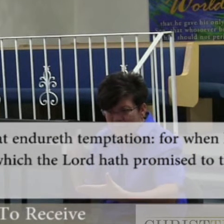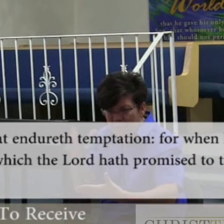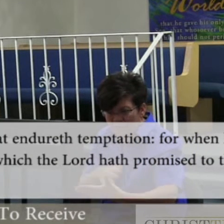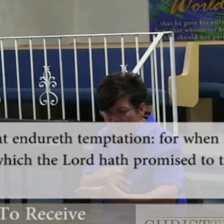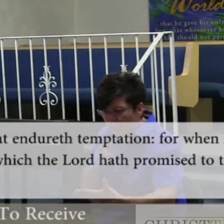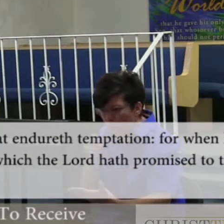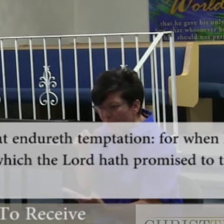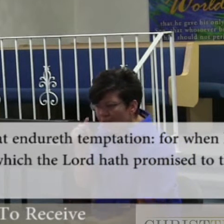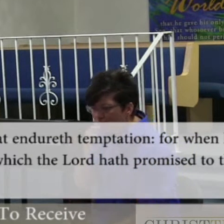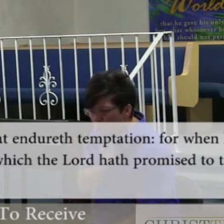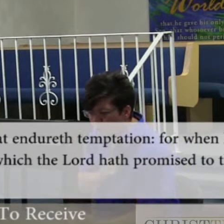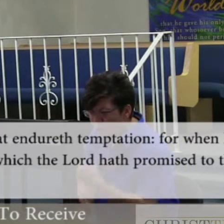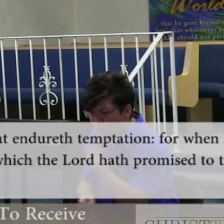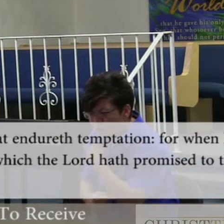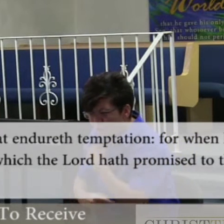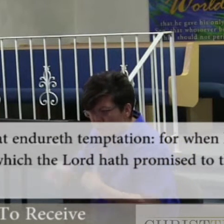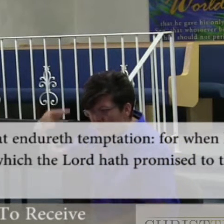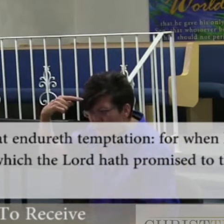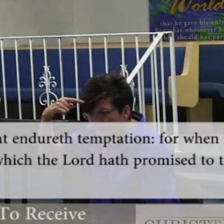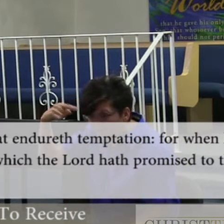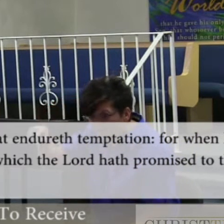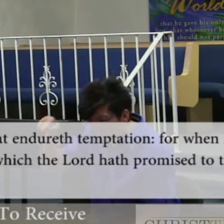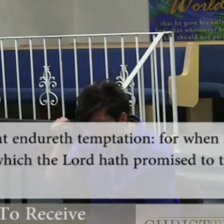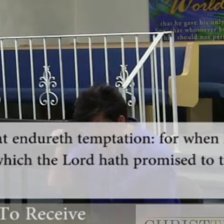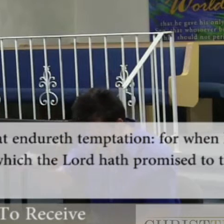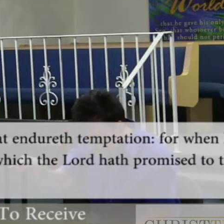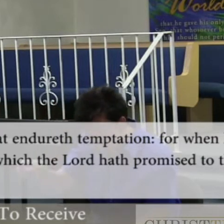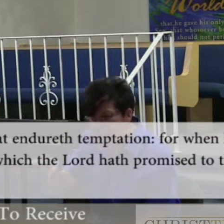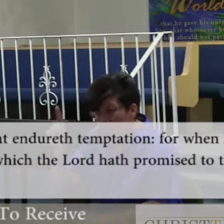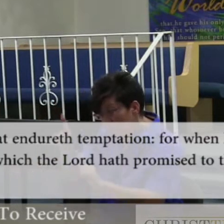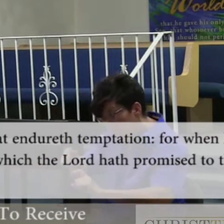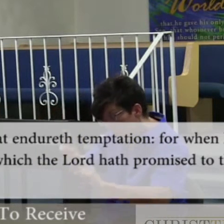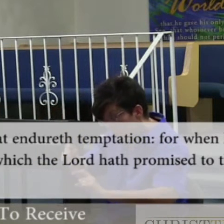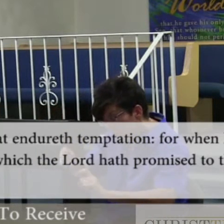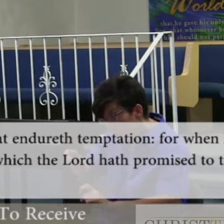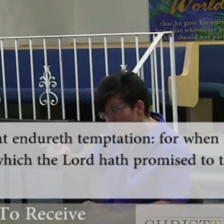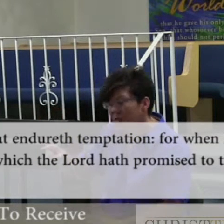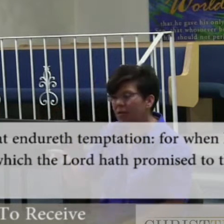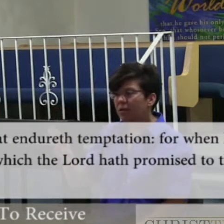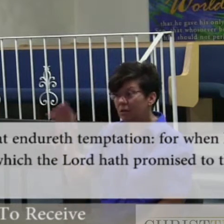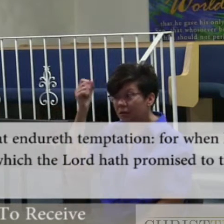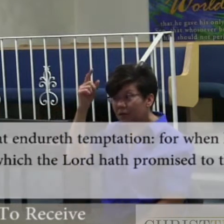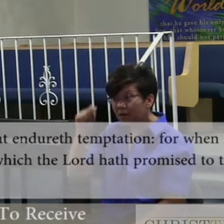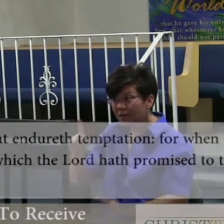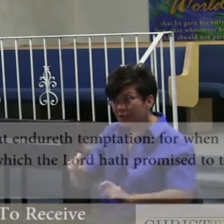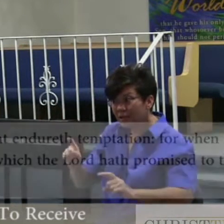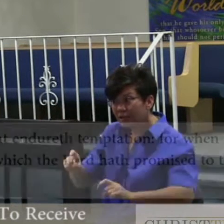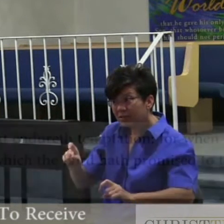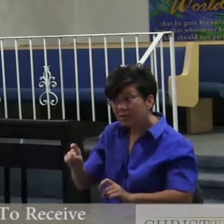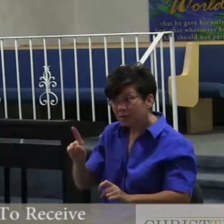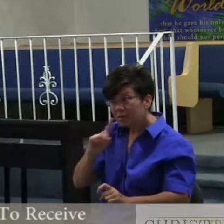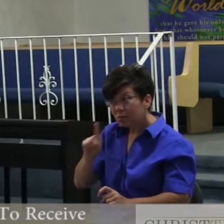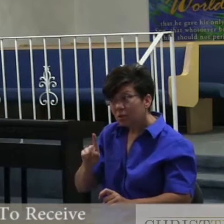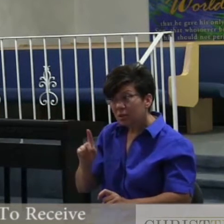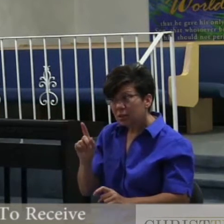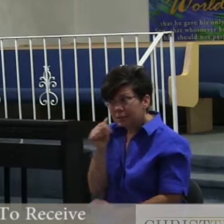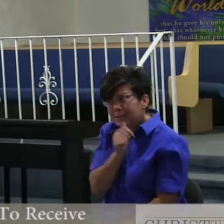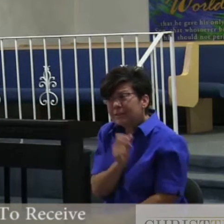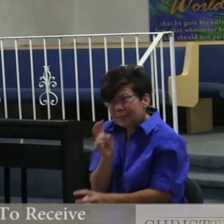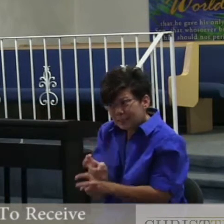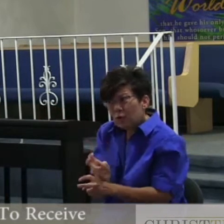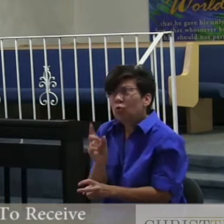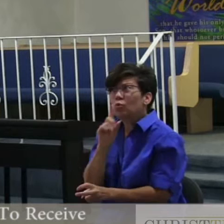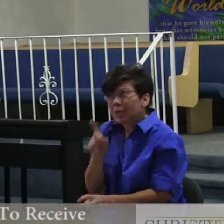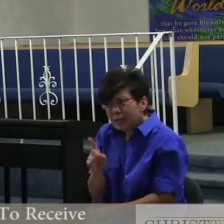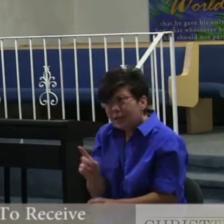endures temptation, for when he is tried. Sometimes catching charges are going to be very difficult and